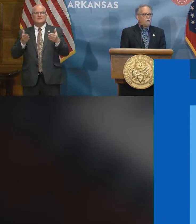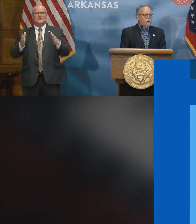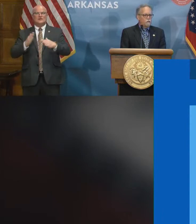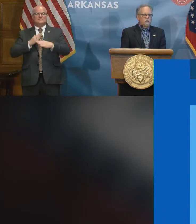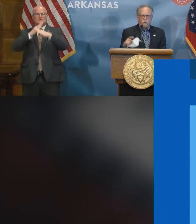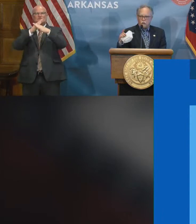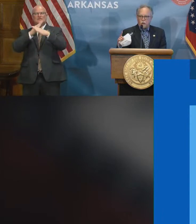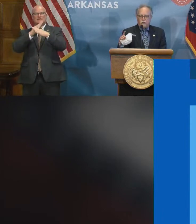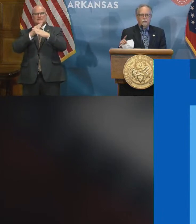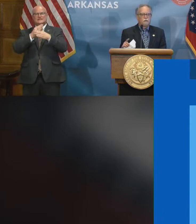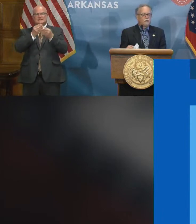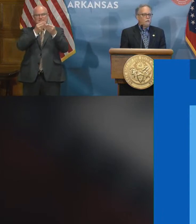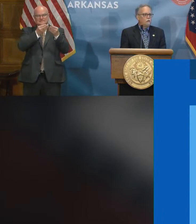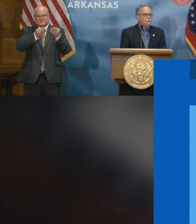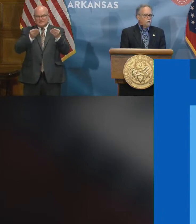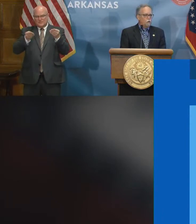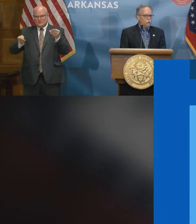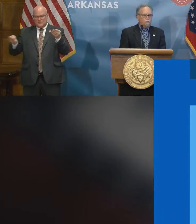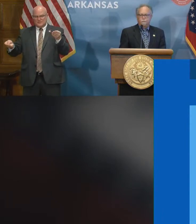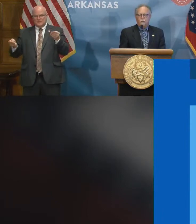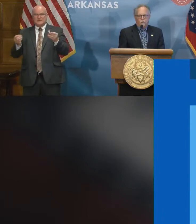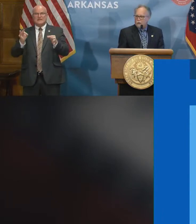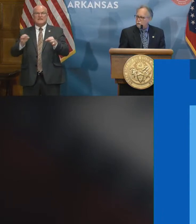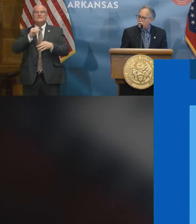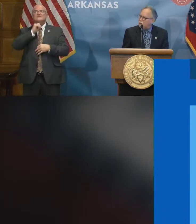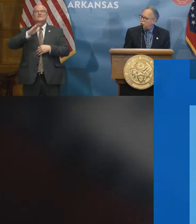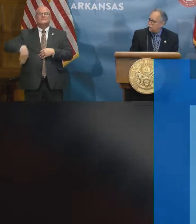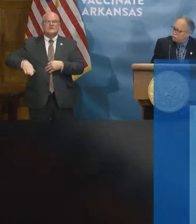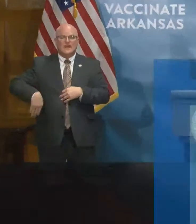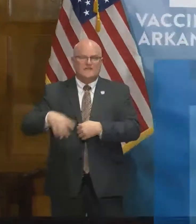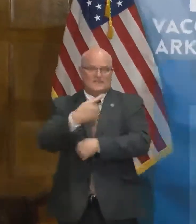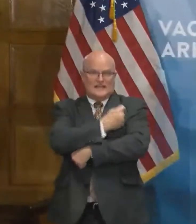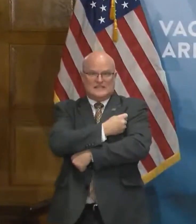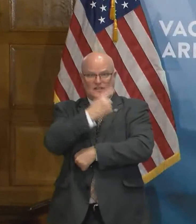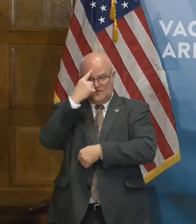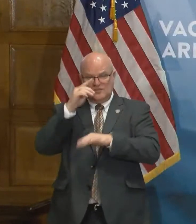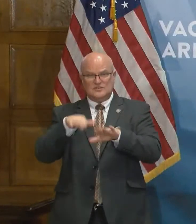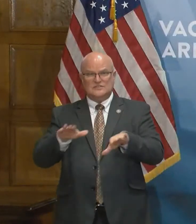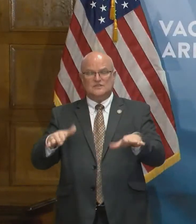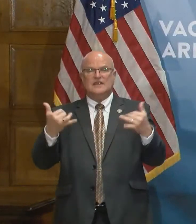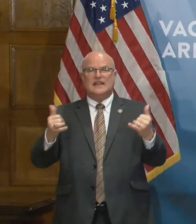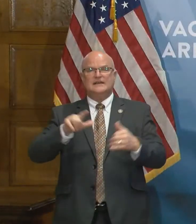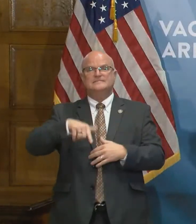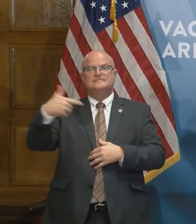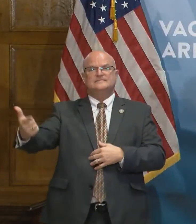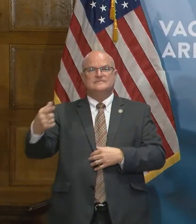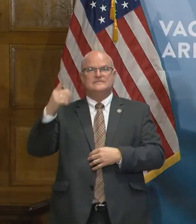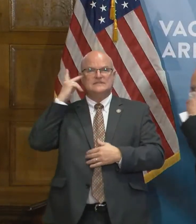preventing infections if you're not vaccinated for children. Thank you, Governor, and I turn it over to Secretary Key.